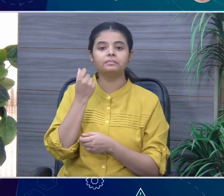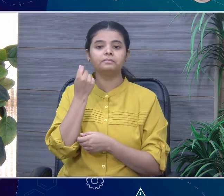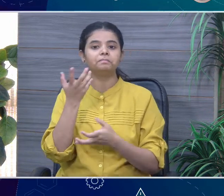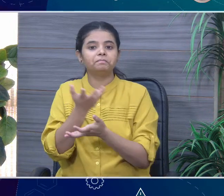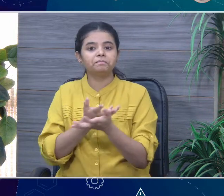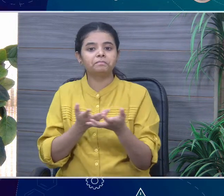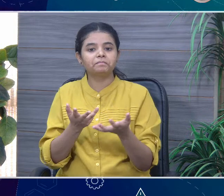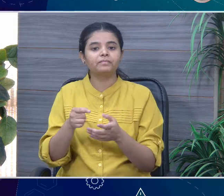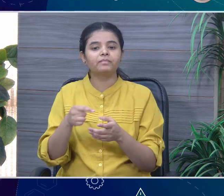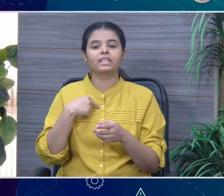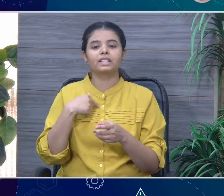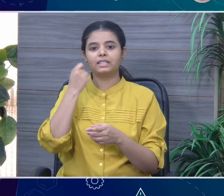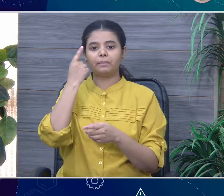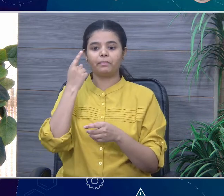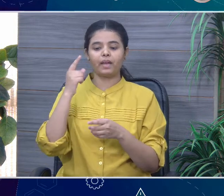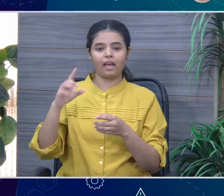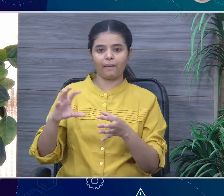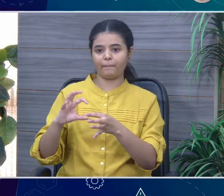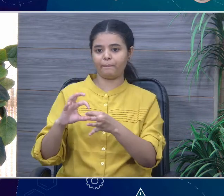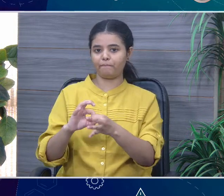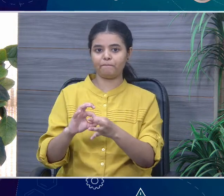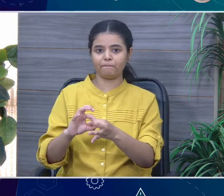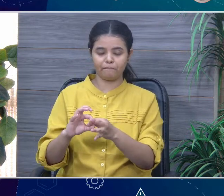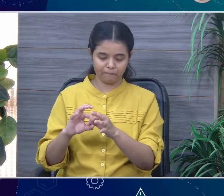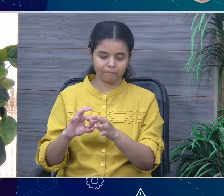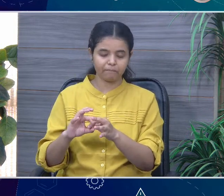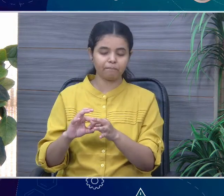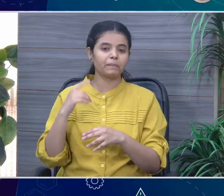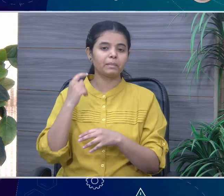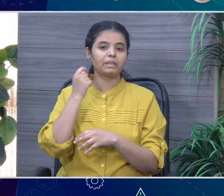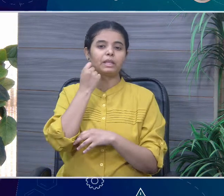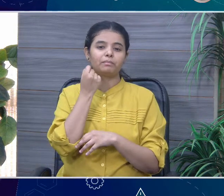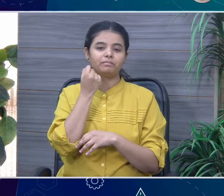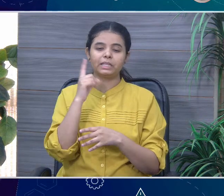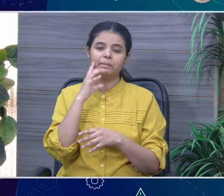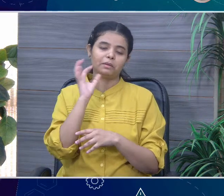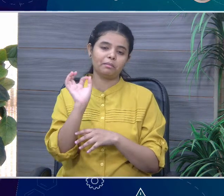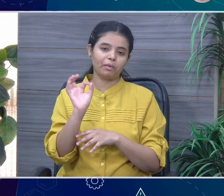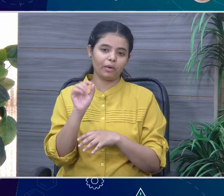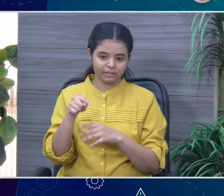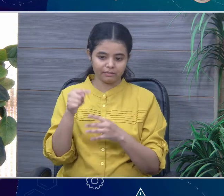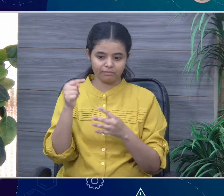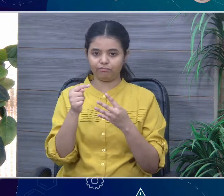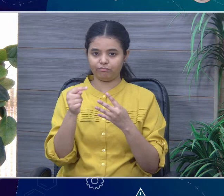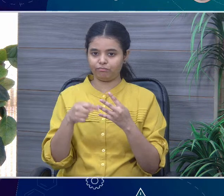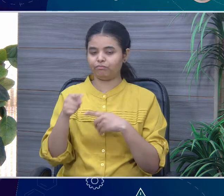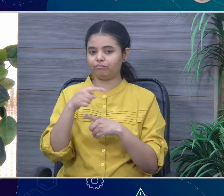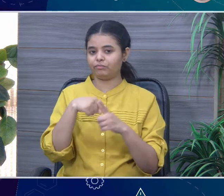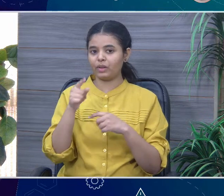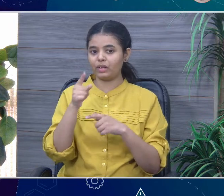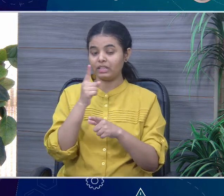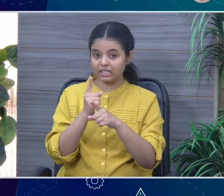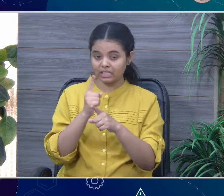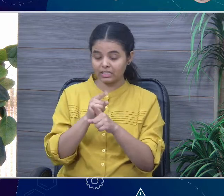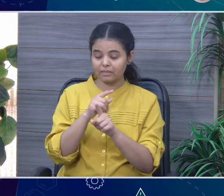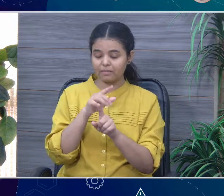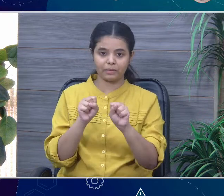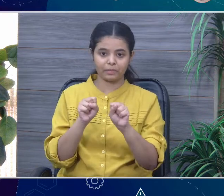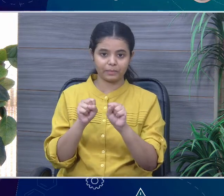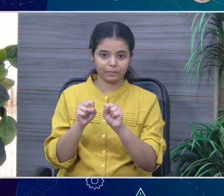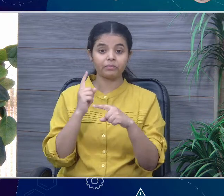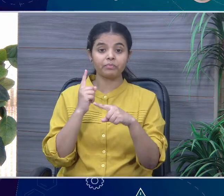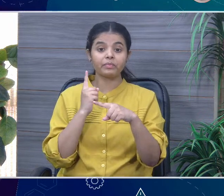in a way complement with each other. So that's another important parameter that the teacher has to identify. And of course,